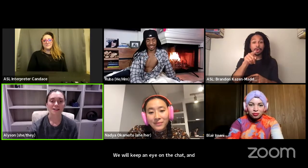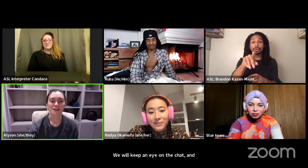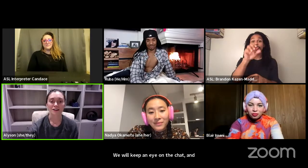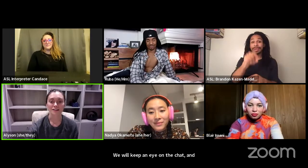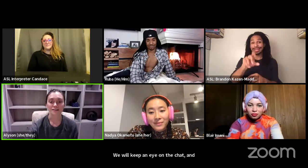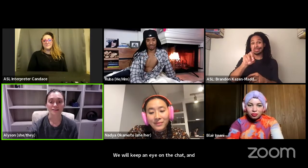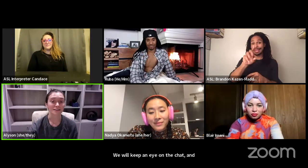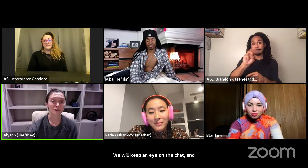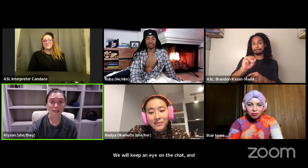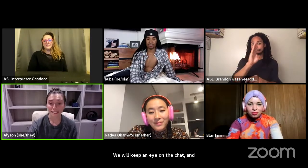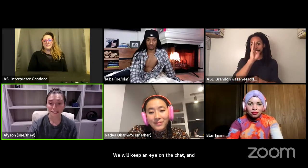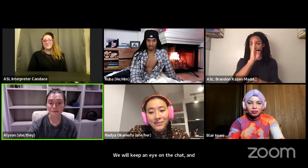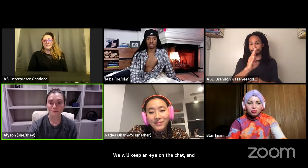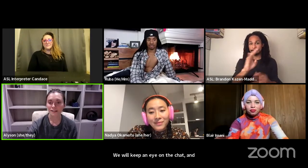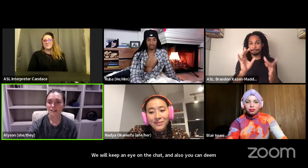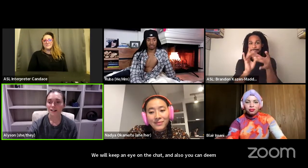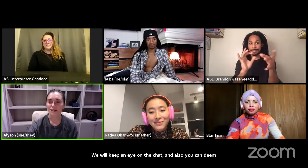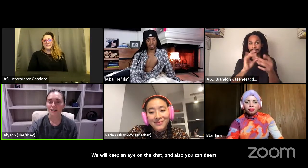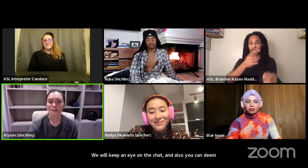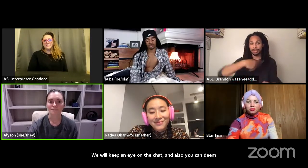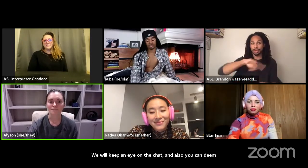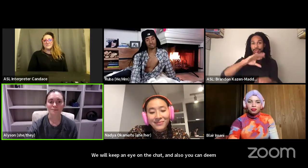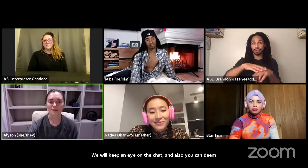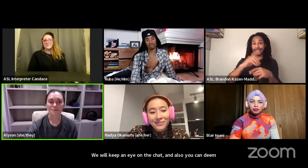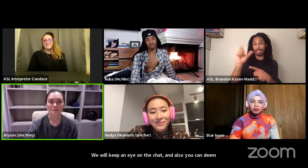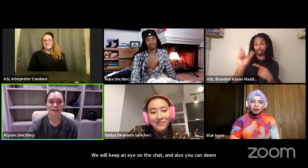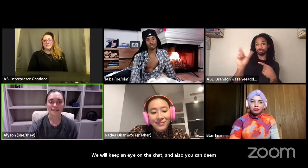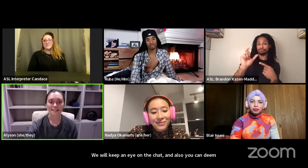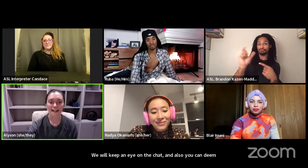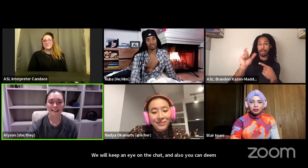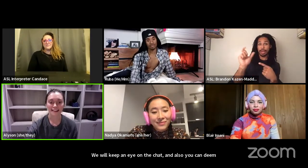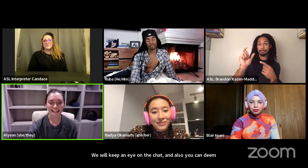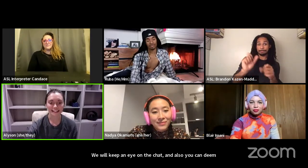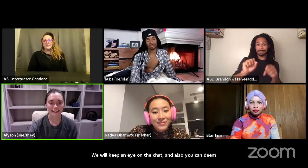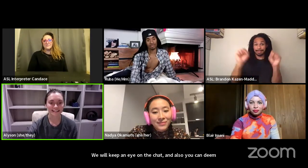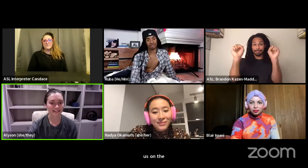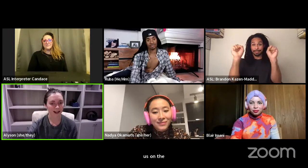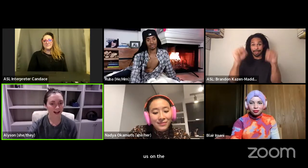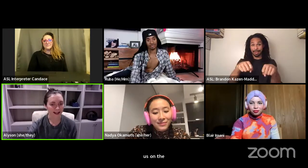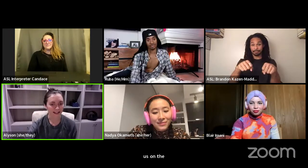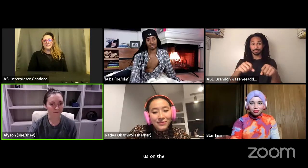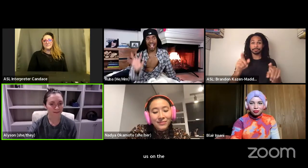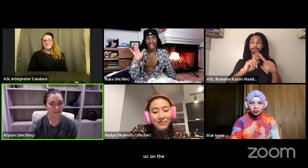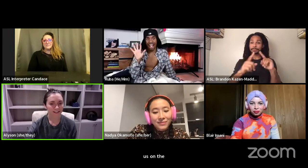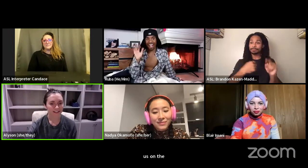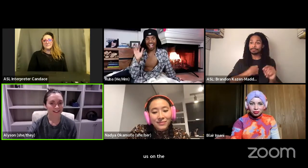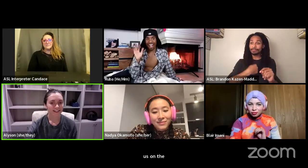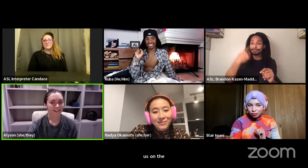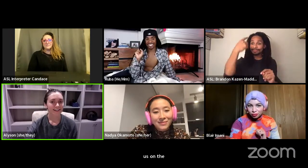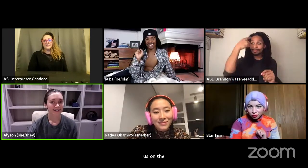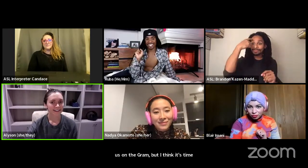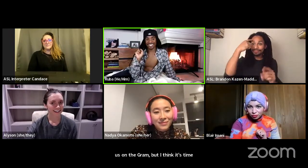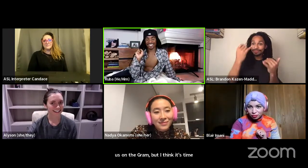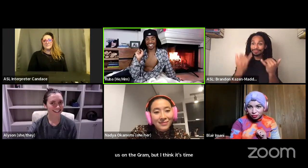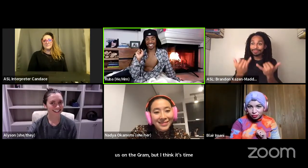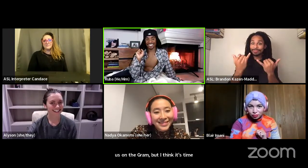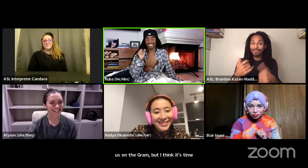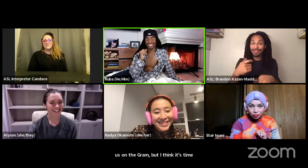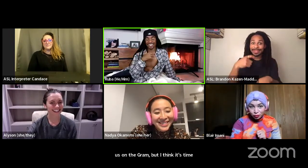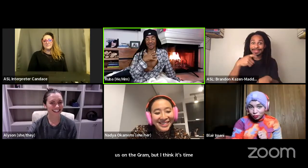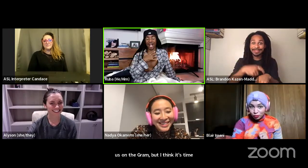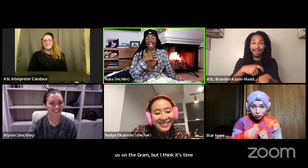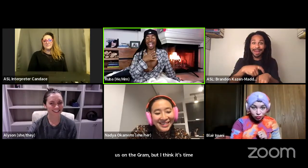us on the gram. But I think it's time.